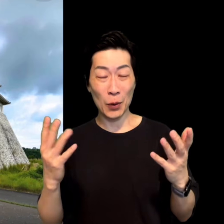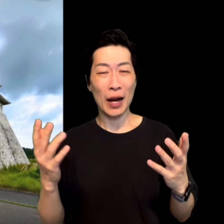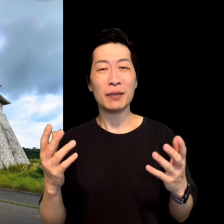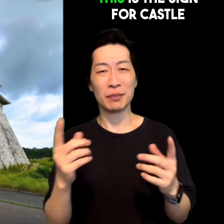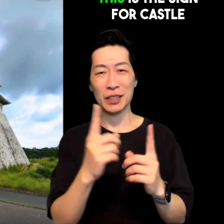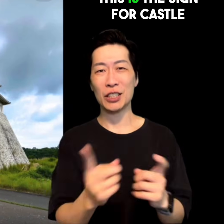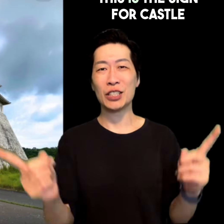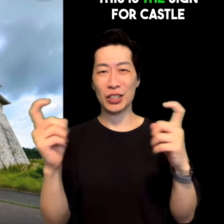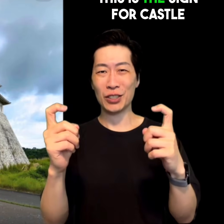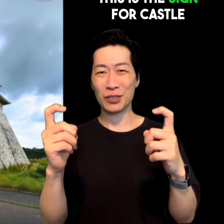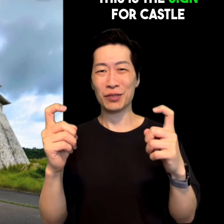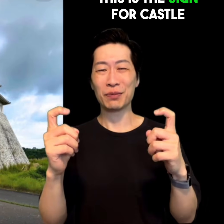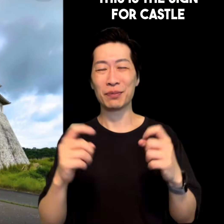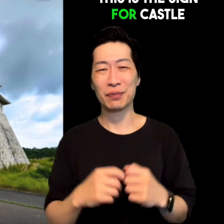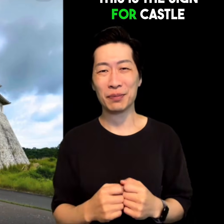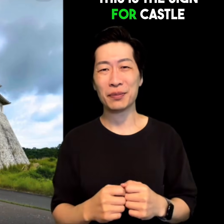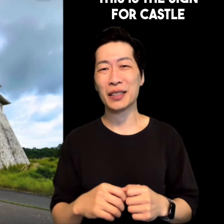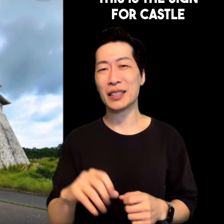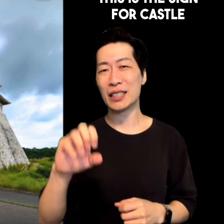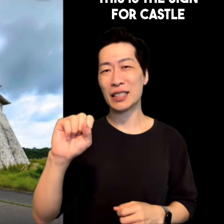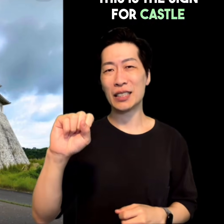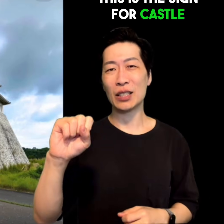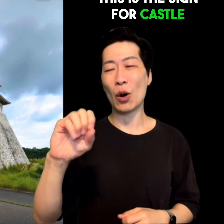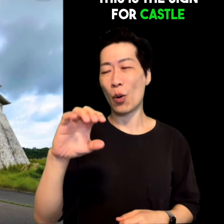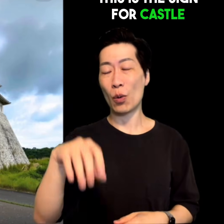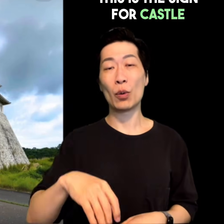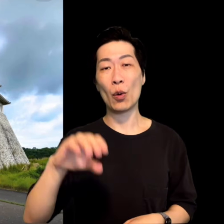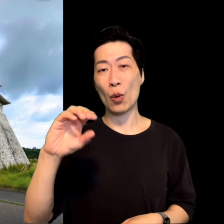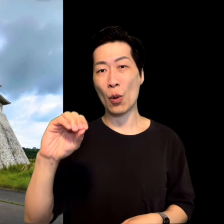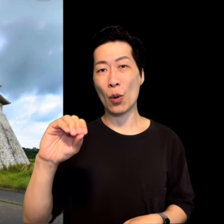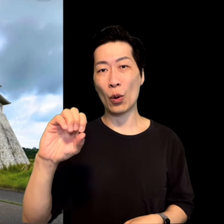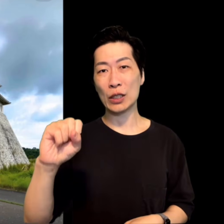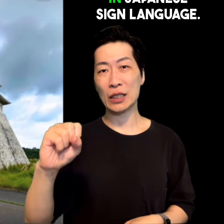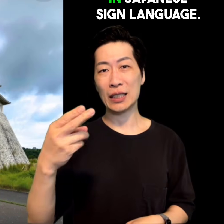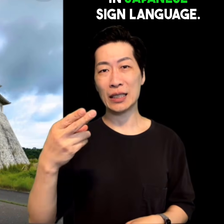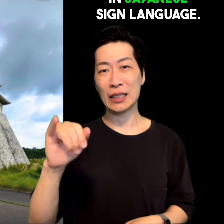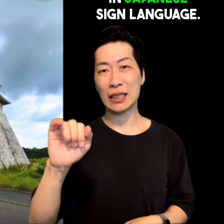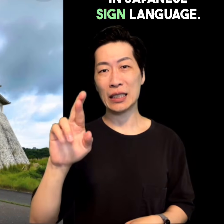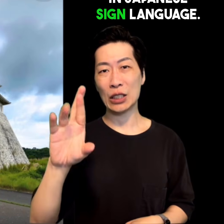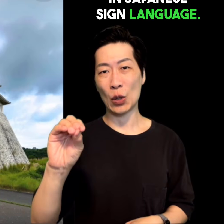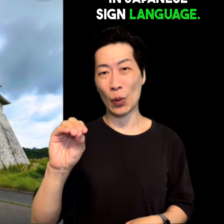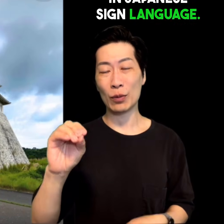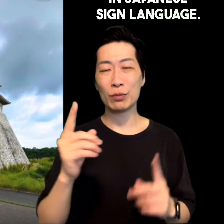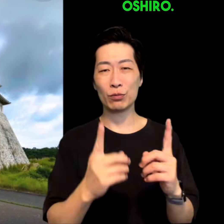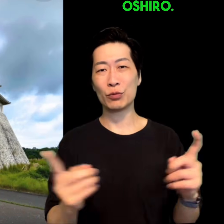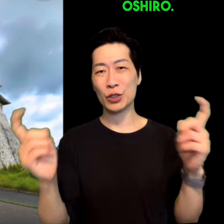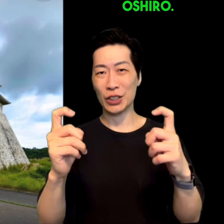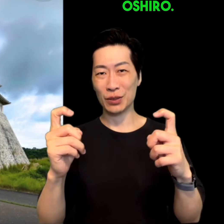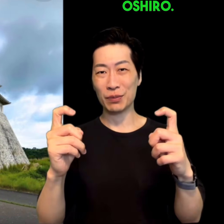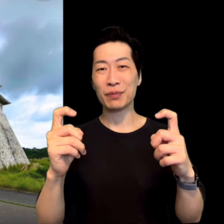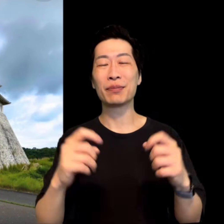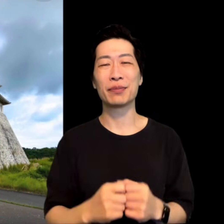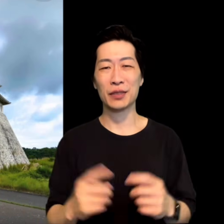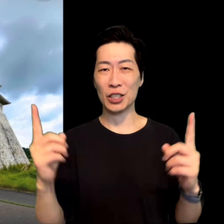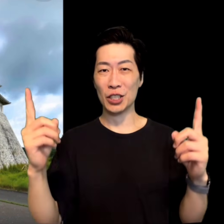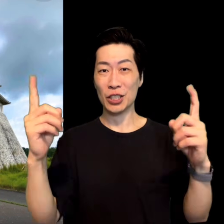Again, this is the sign for castle in Japanese Sign Language.